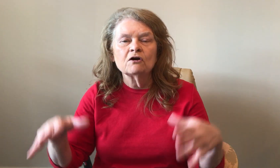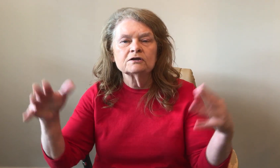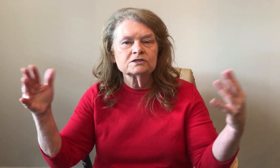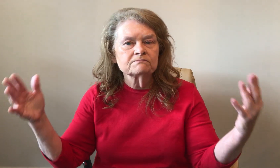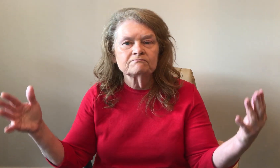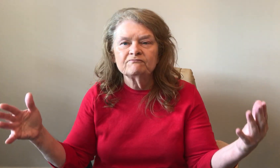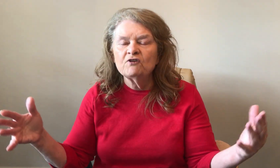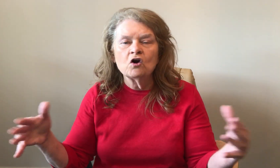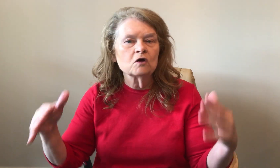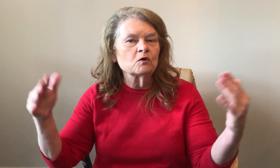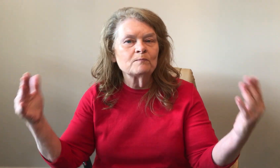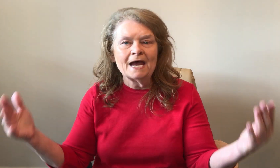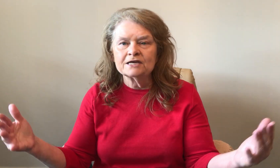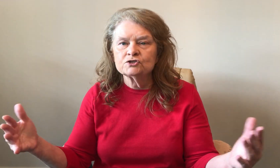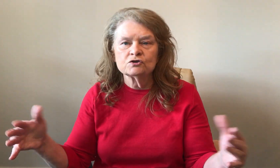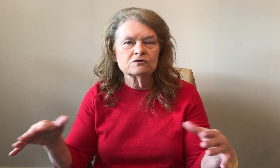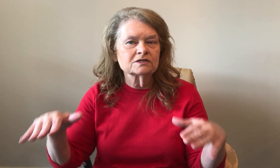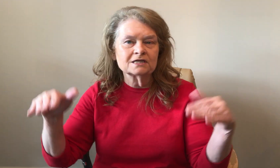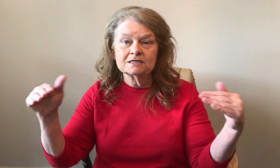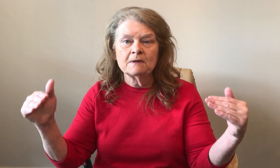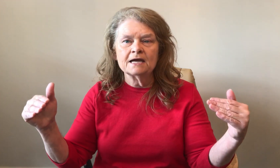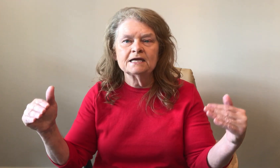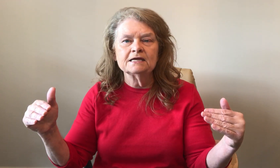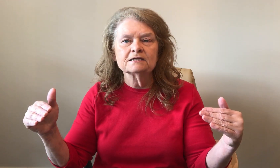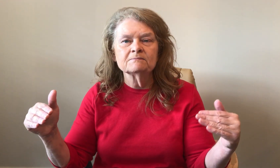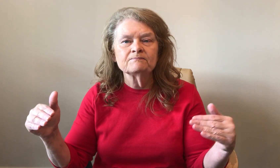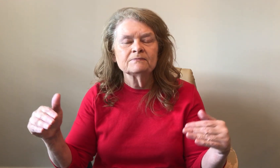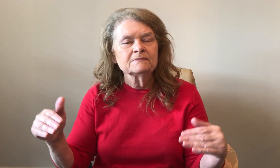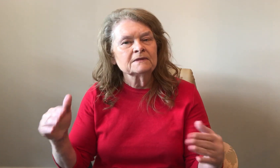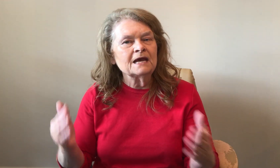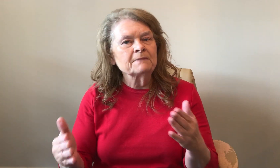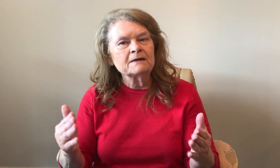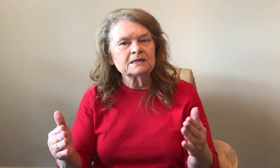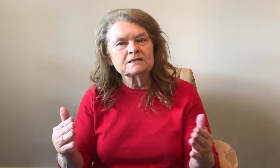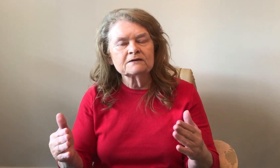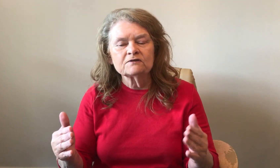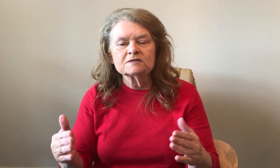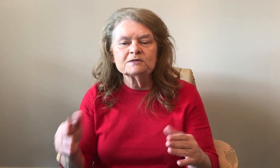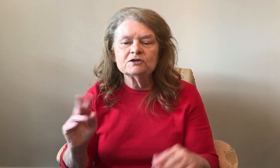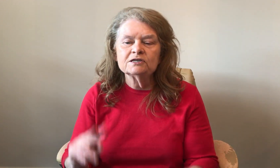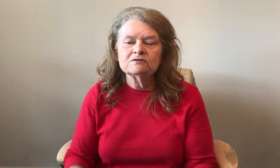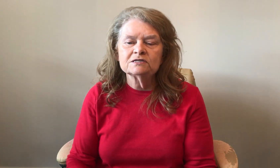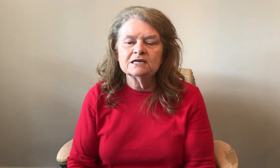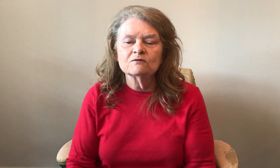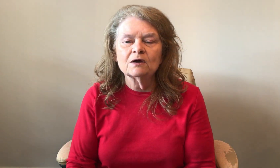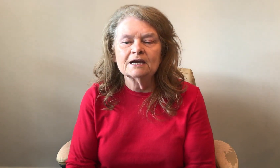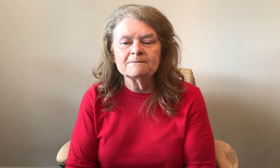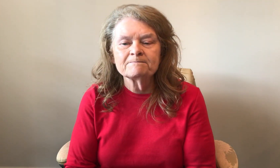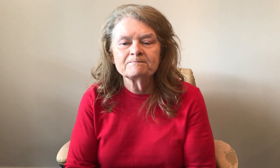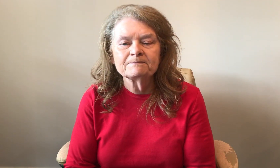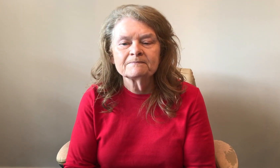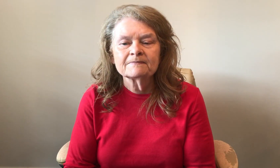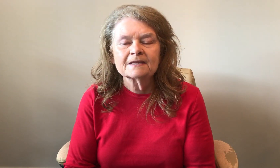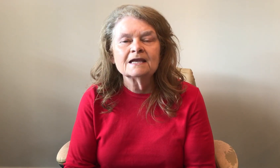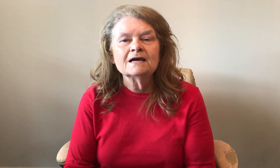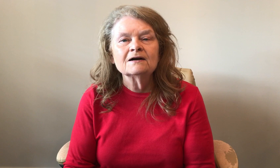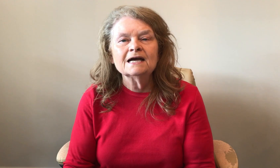large farm or pastures and it's my kingdom. That might be the difference, but you could use either way. Okay,